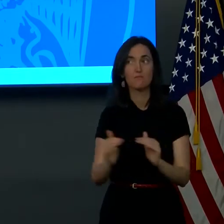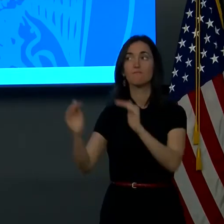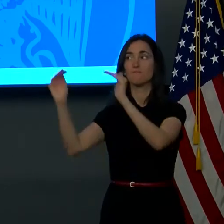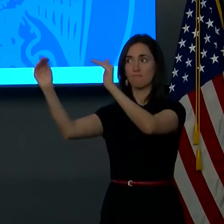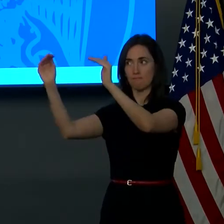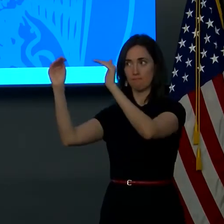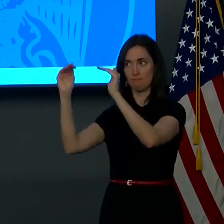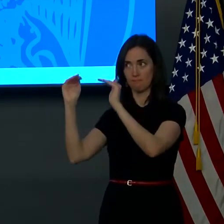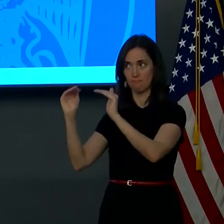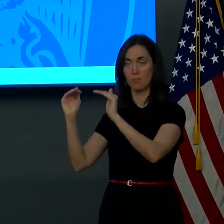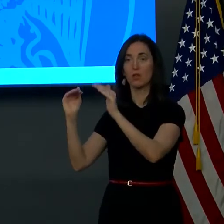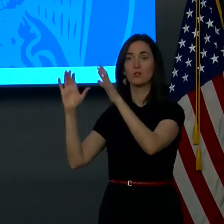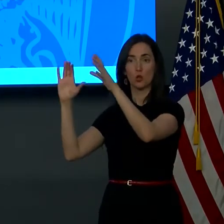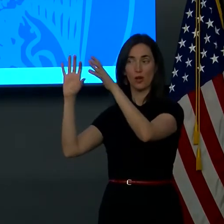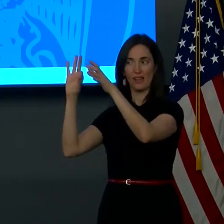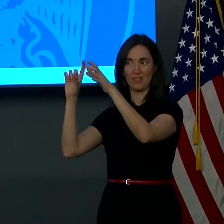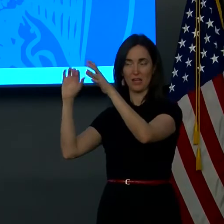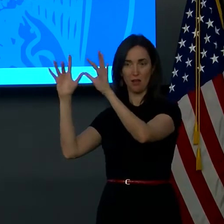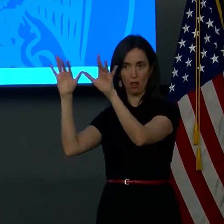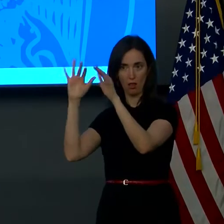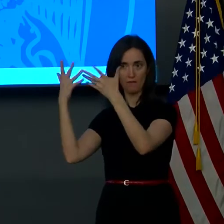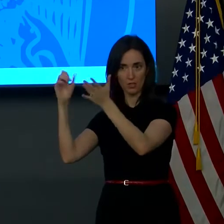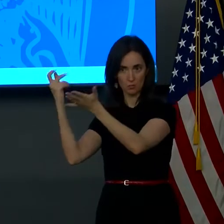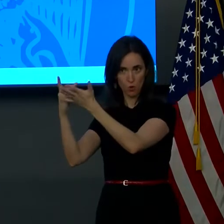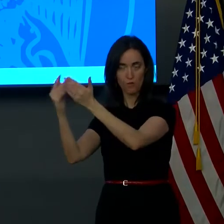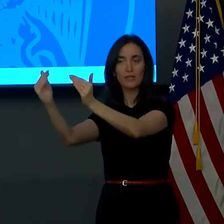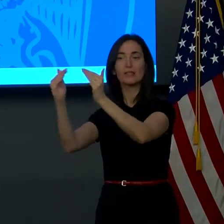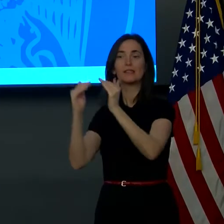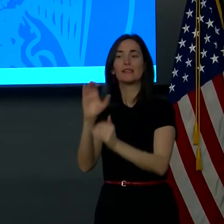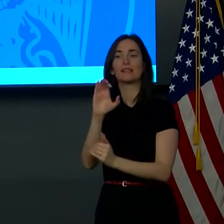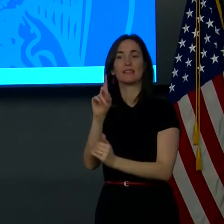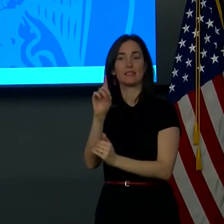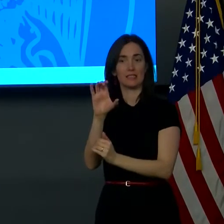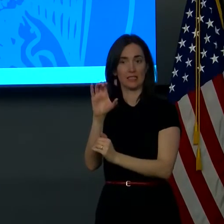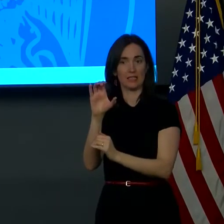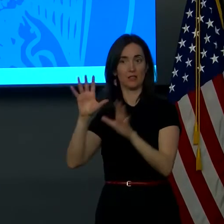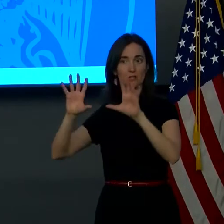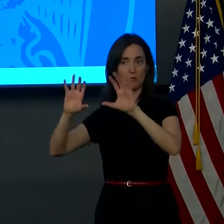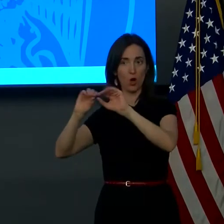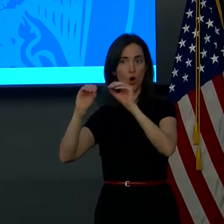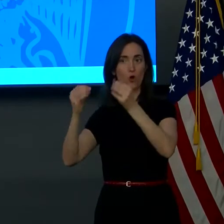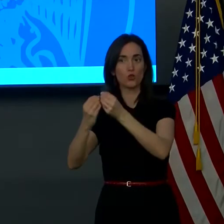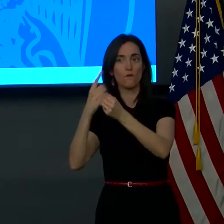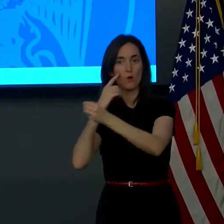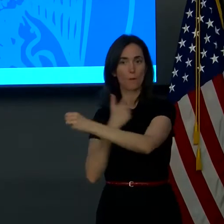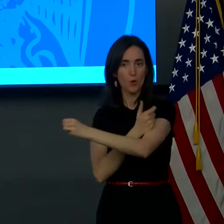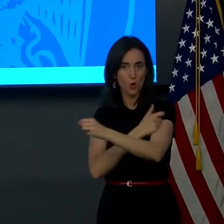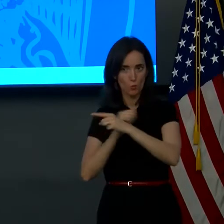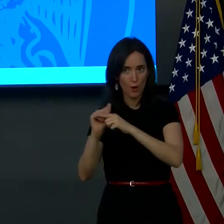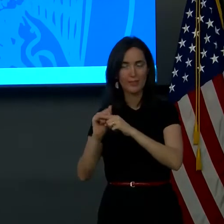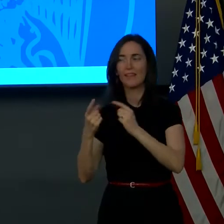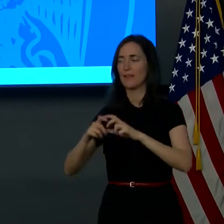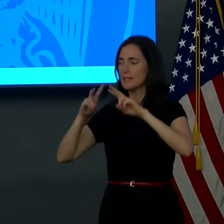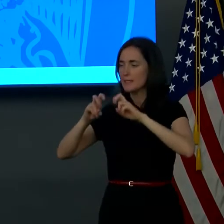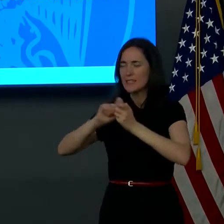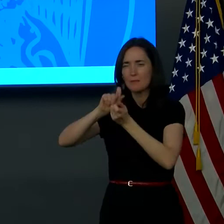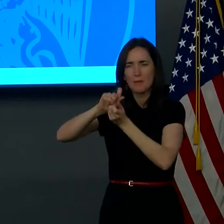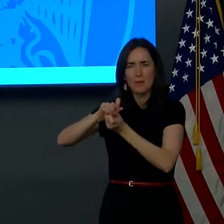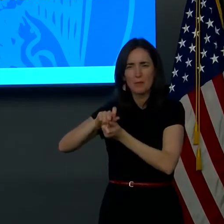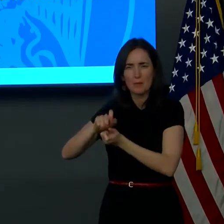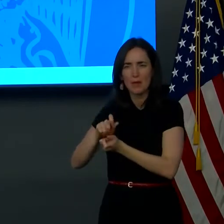Immunization Practices will meet to discuss in more granular detail the data behind that and make more specific